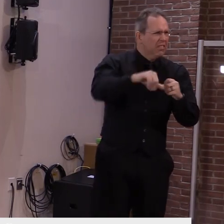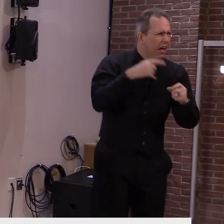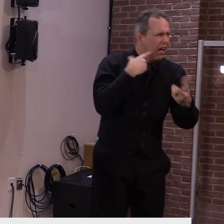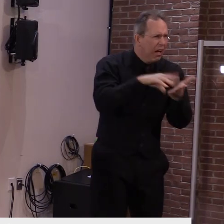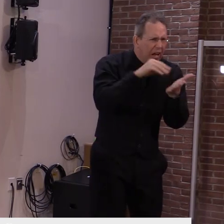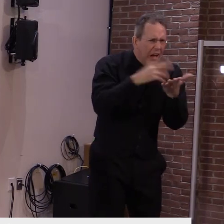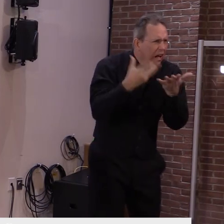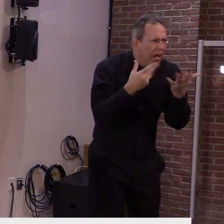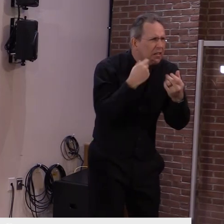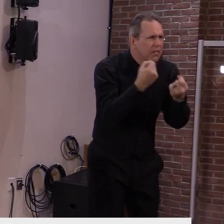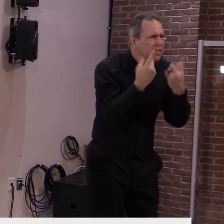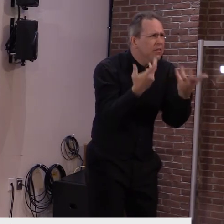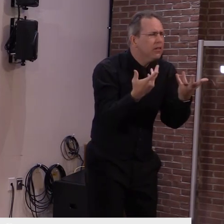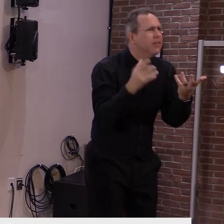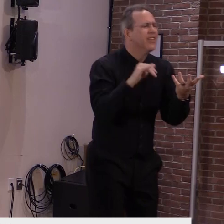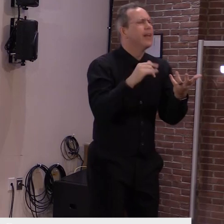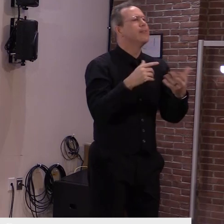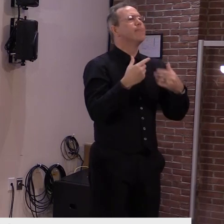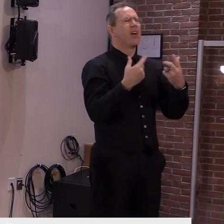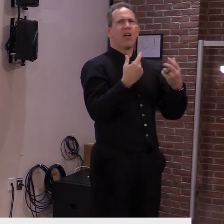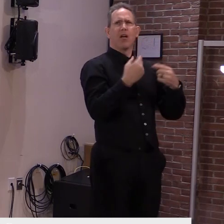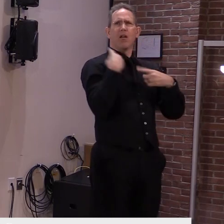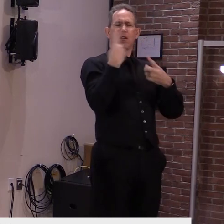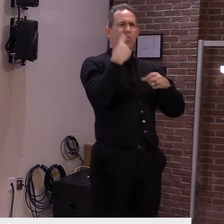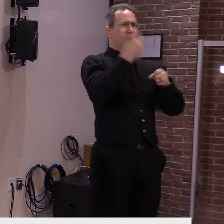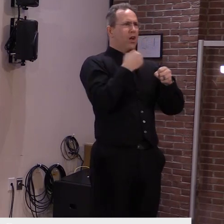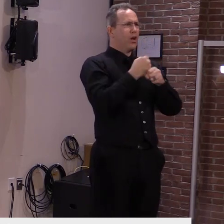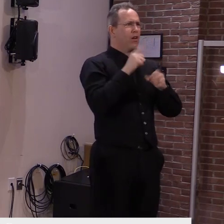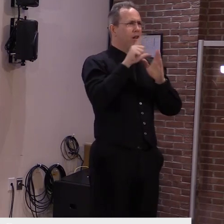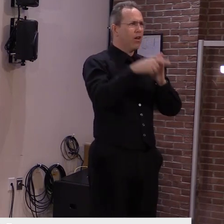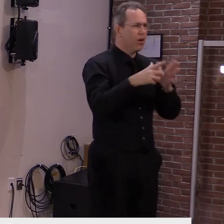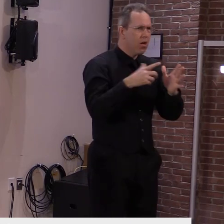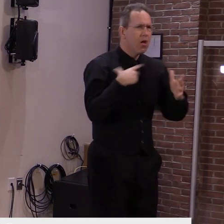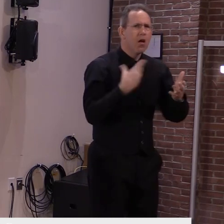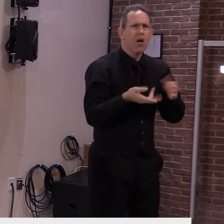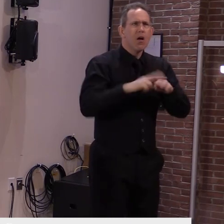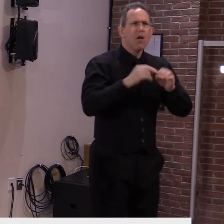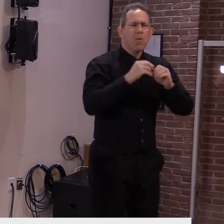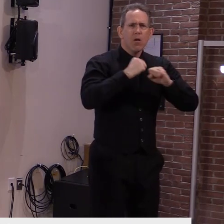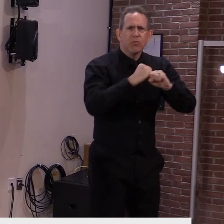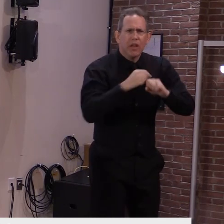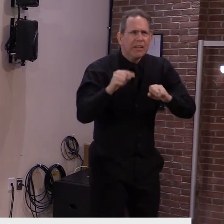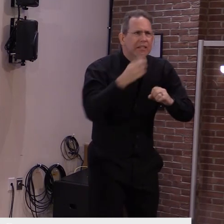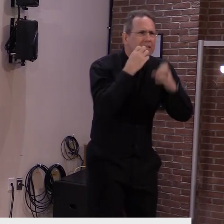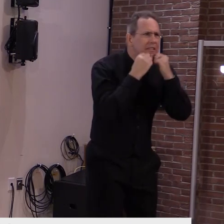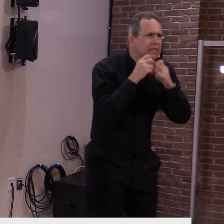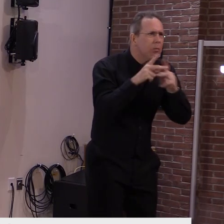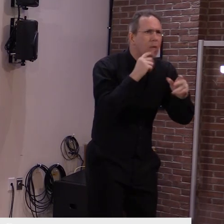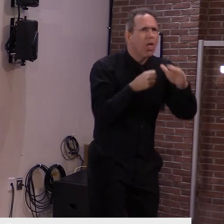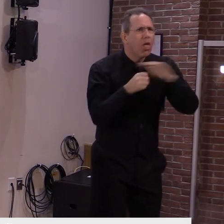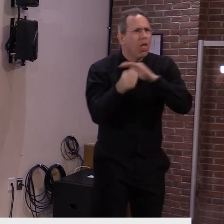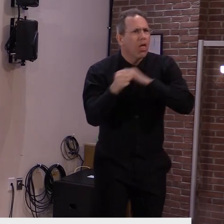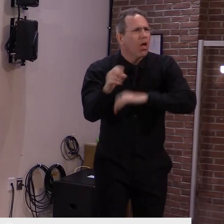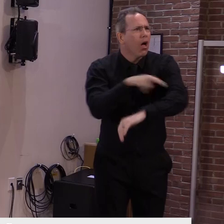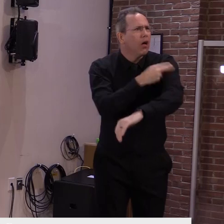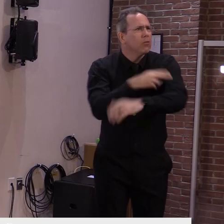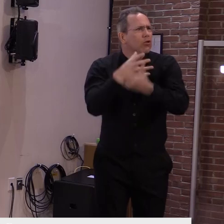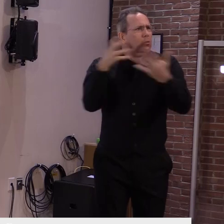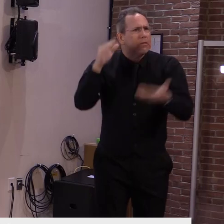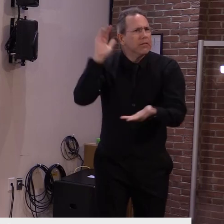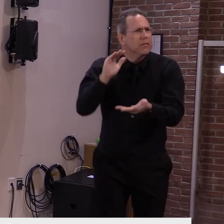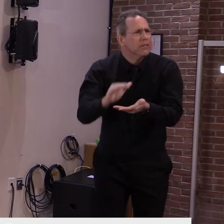humans, we're able to protect the most vulnerable from hospitalization or death. As of